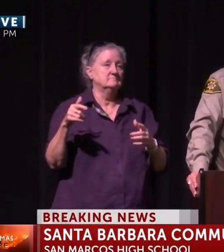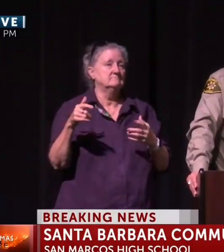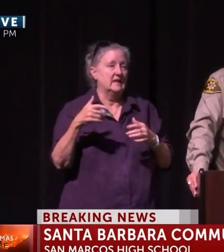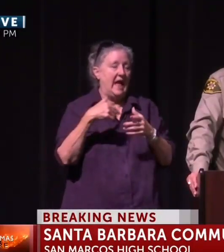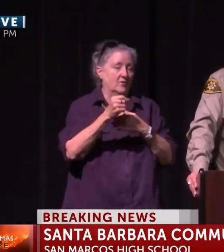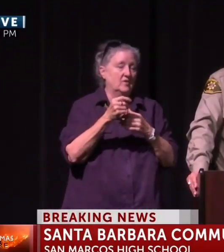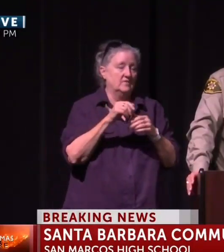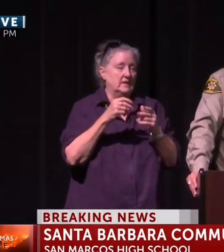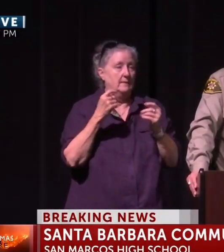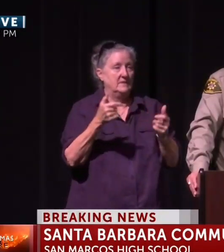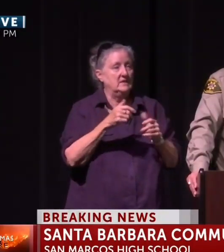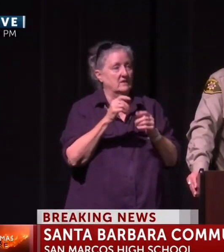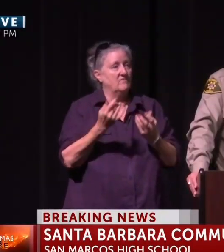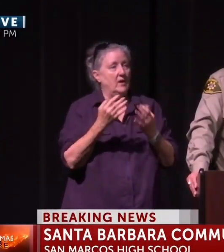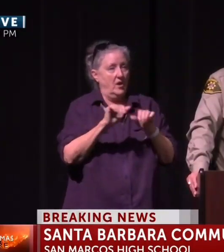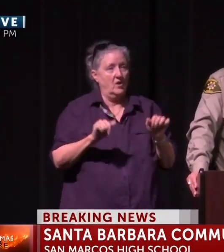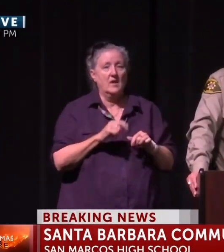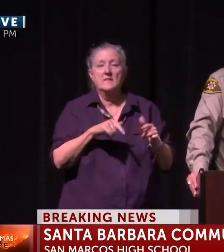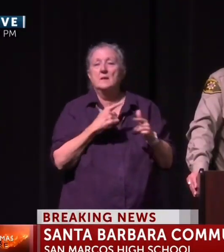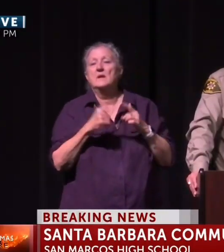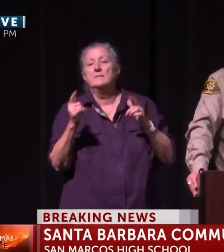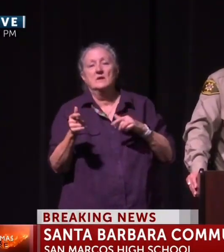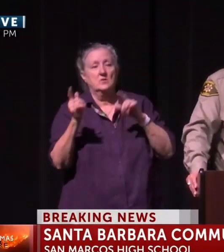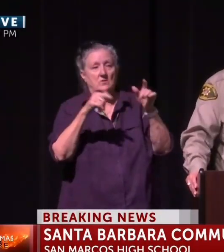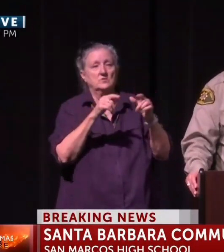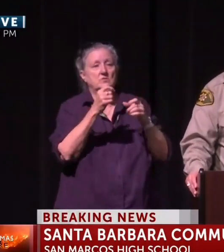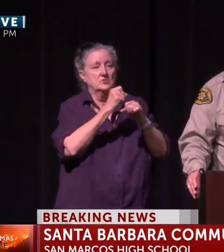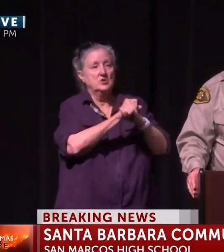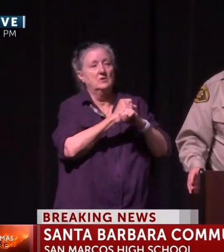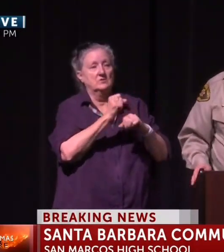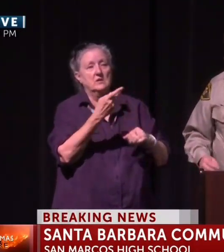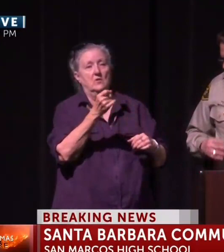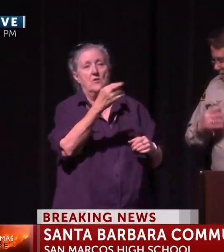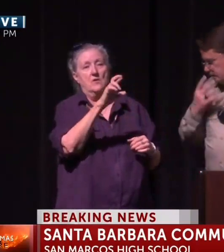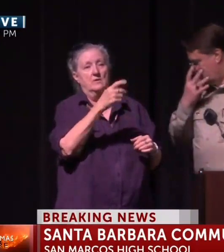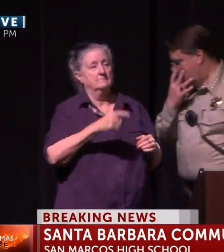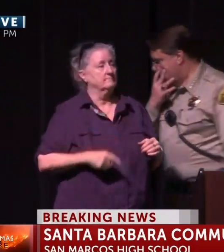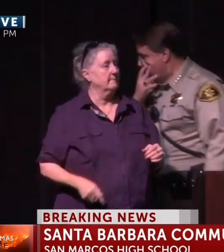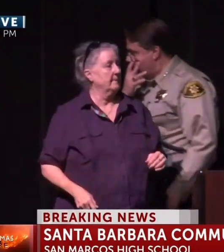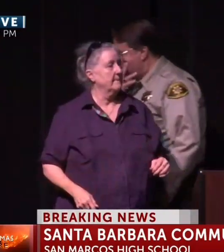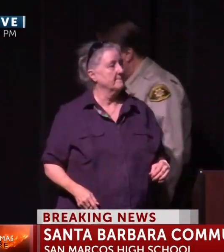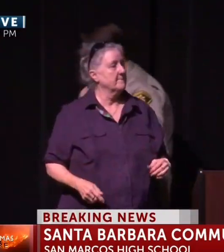immediate fire area, and then perhaps consider going to the shelter.